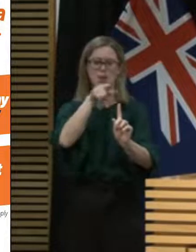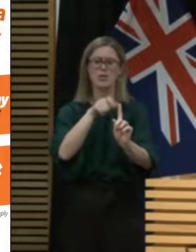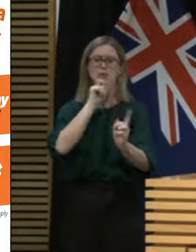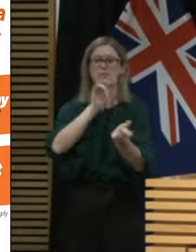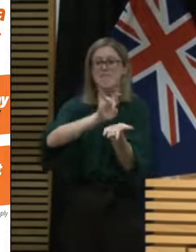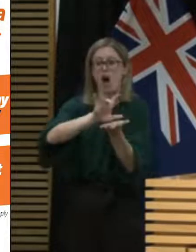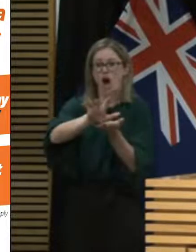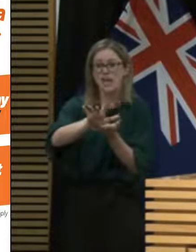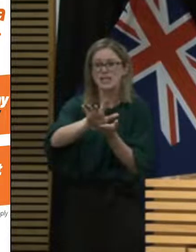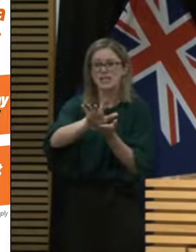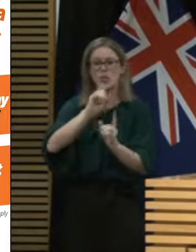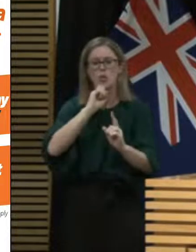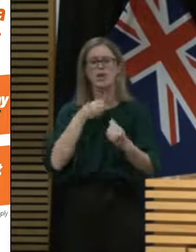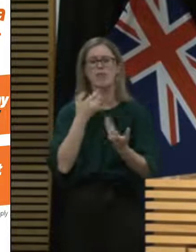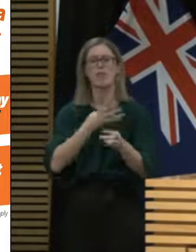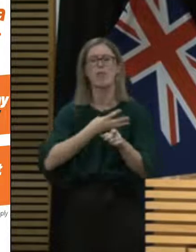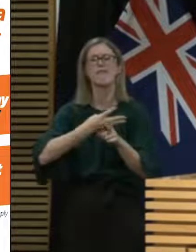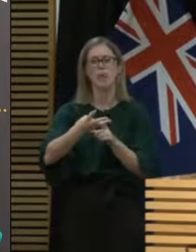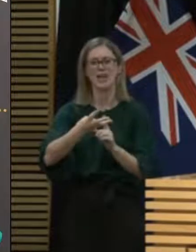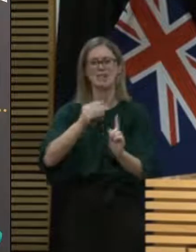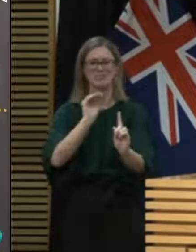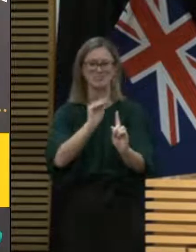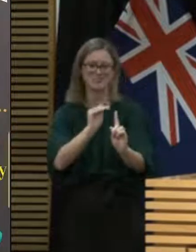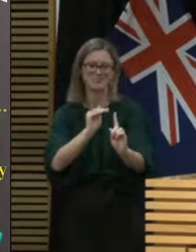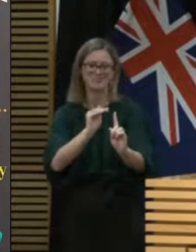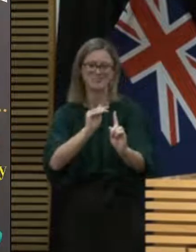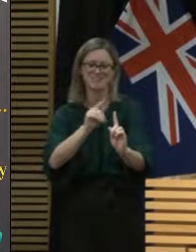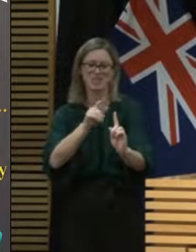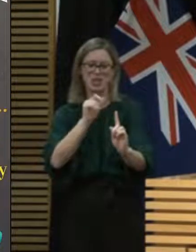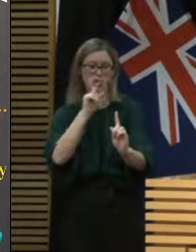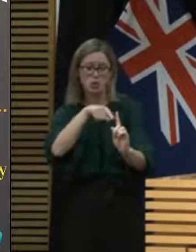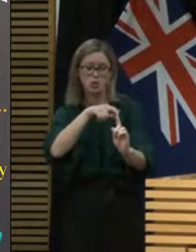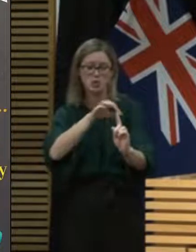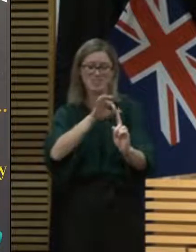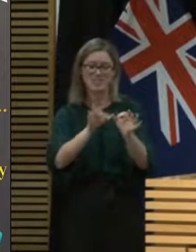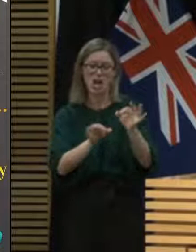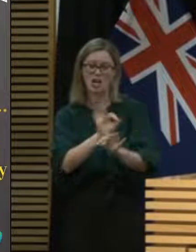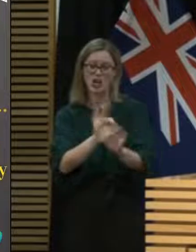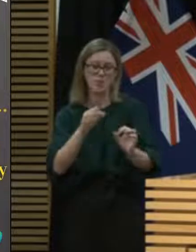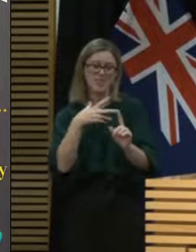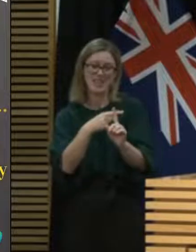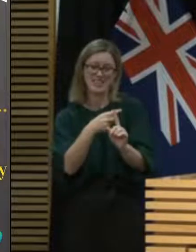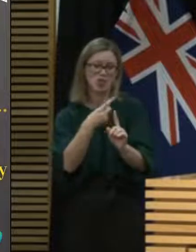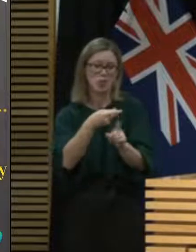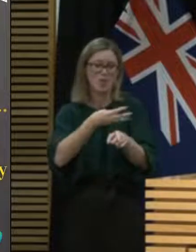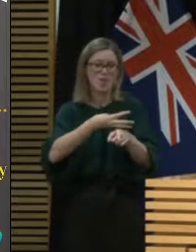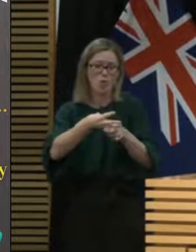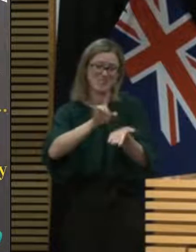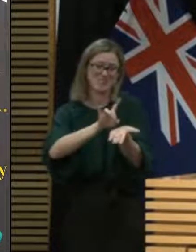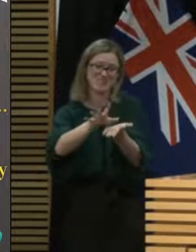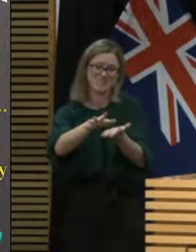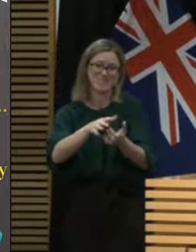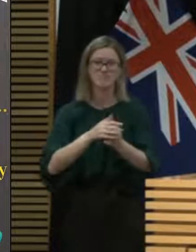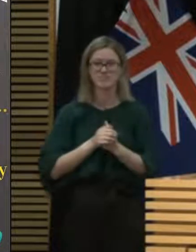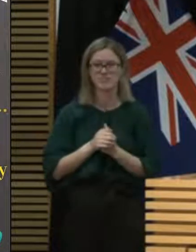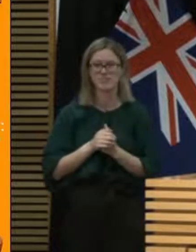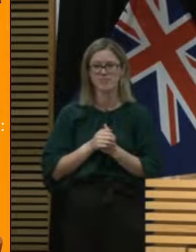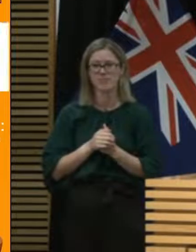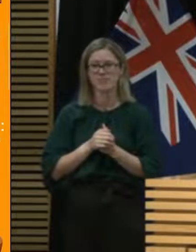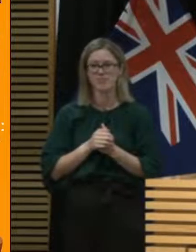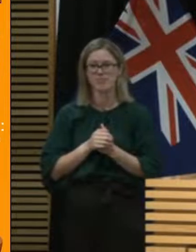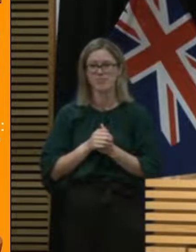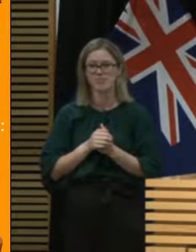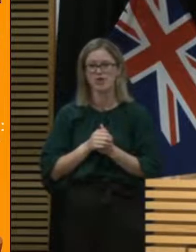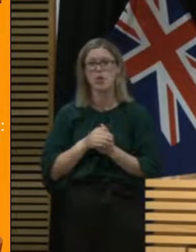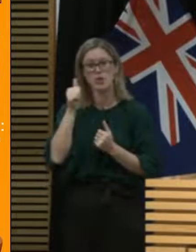terminated, if and when they choose not to be vaccinated and their work requires it. We're expecting many more employers